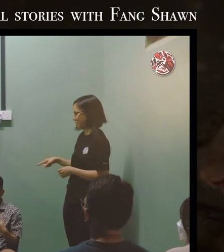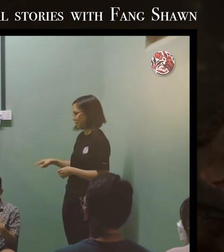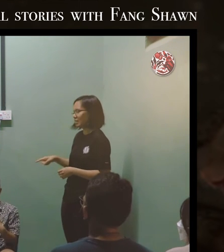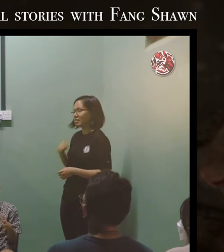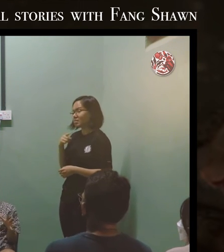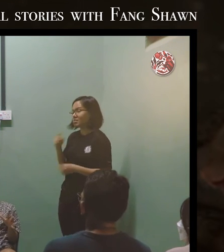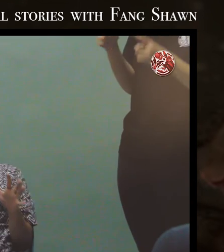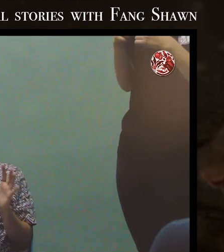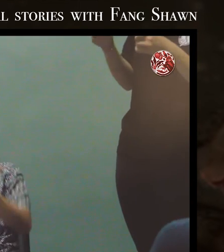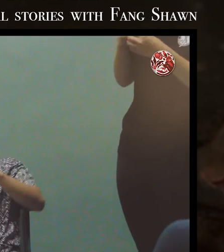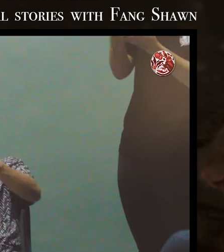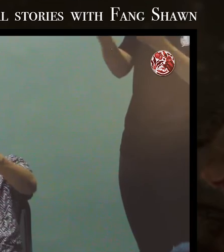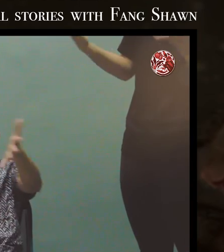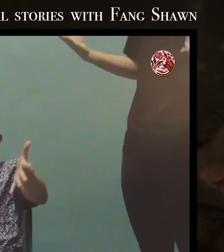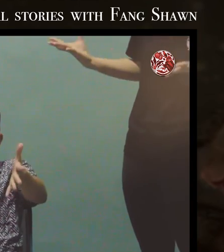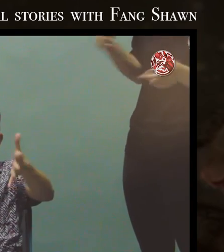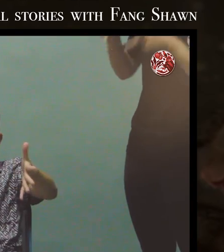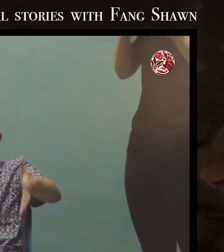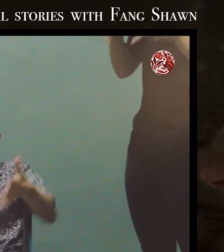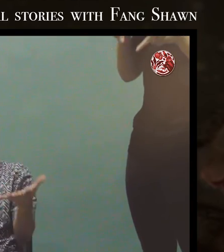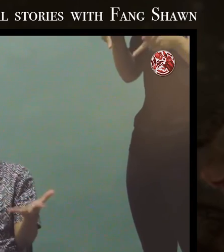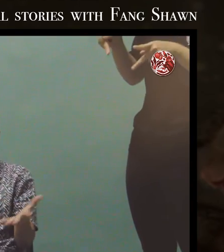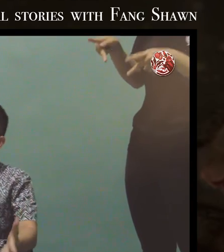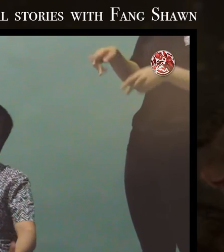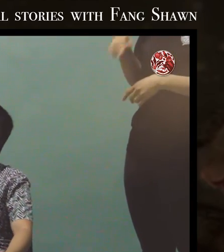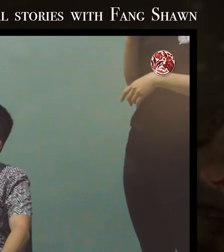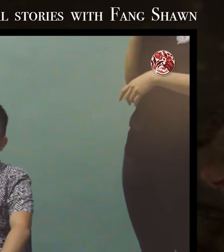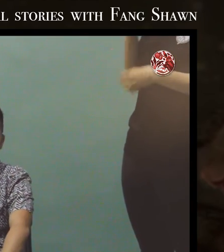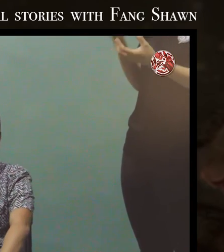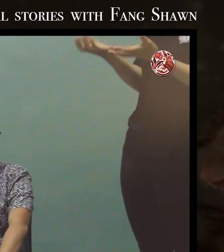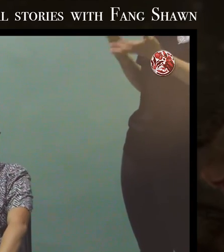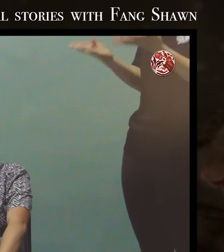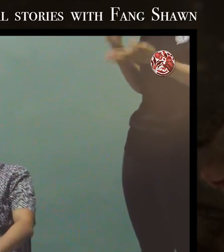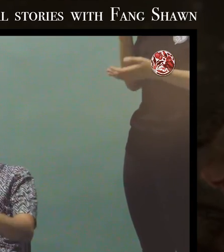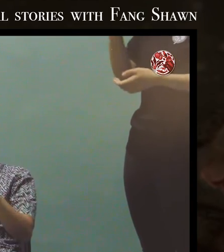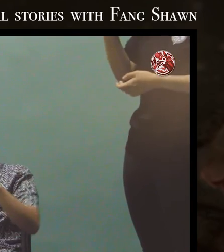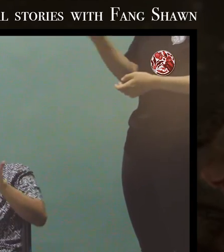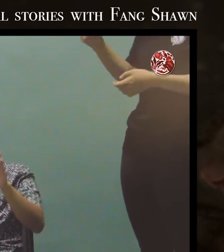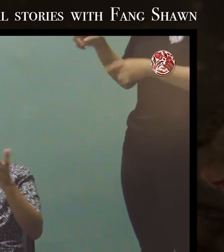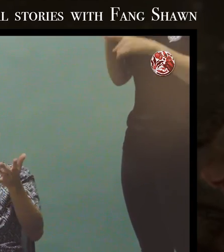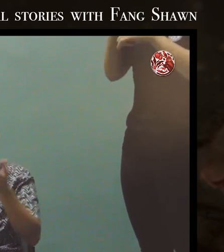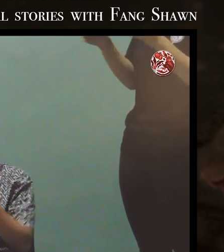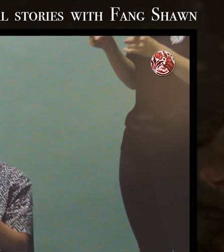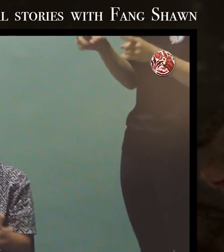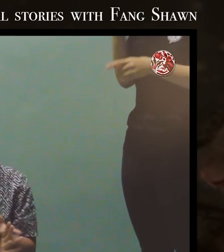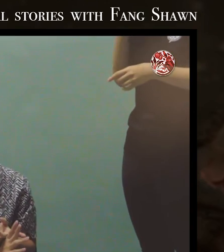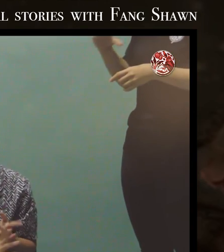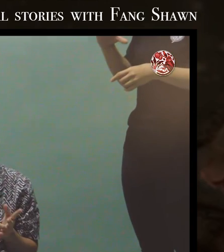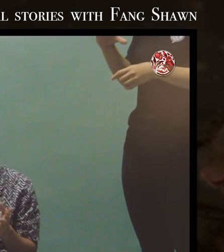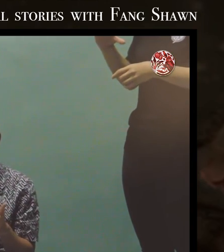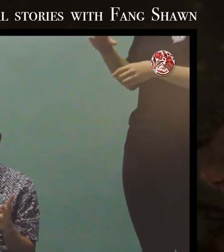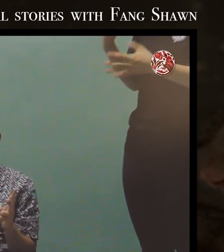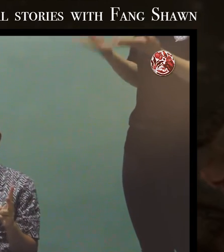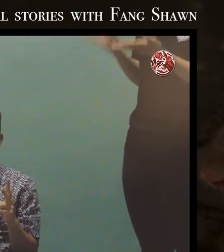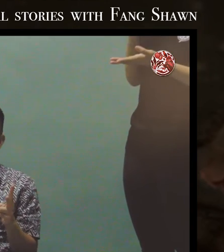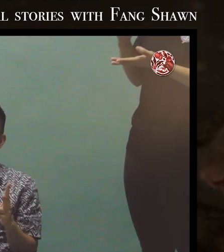and yes, it's just sound, but for all of you guys, do you know exactly what you're playing or what the bird call is playing? It could maybe be a mating call,